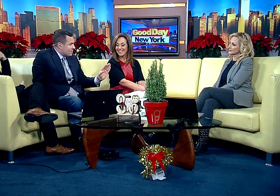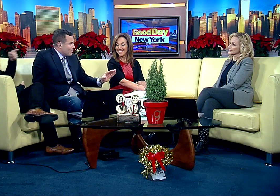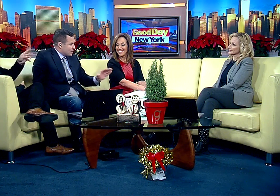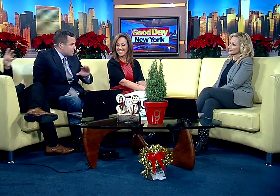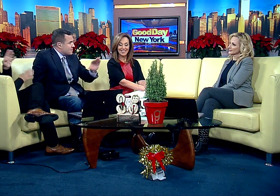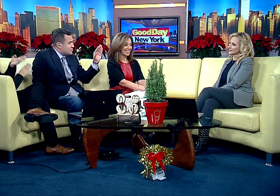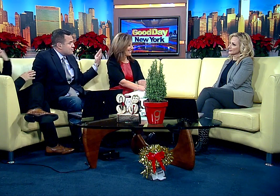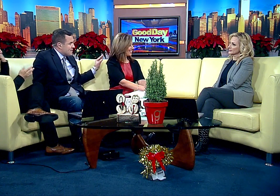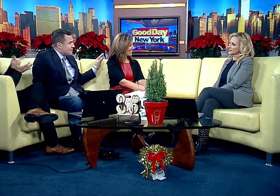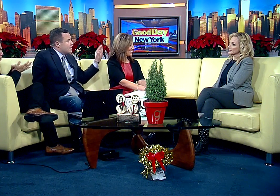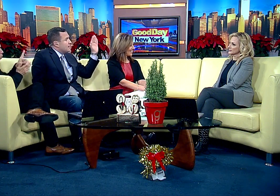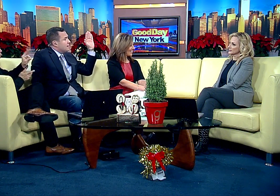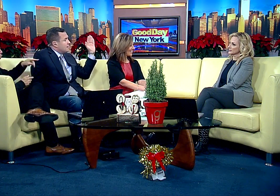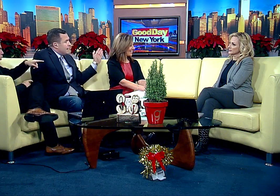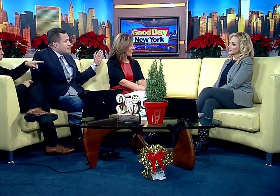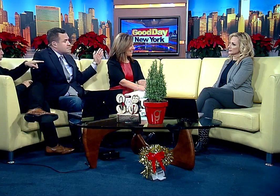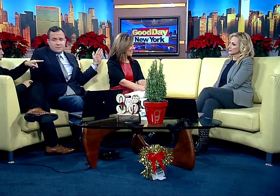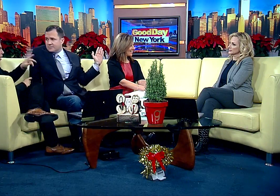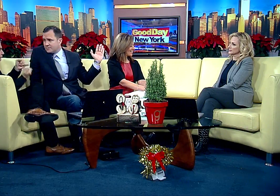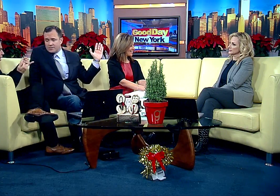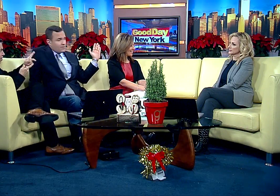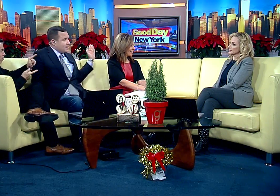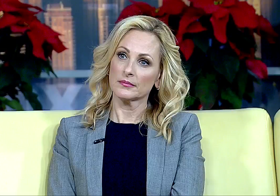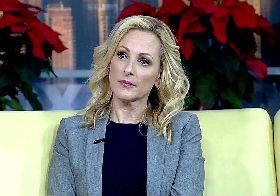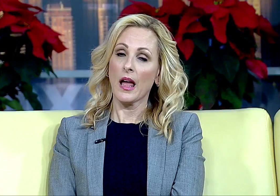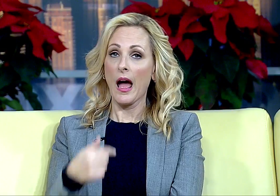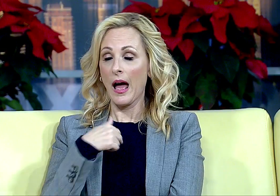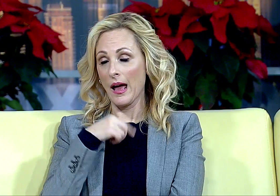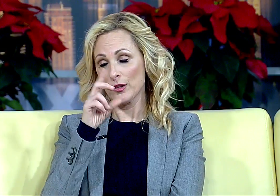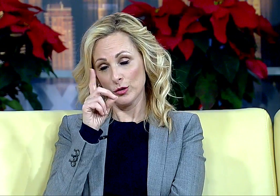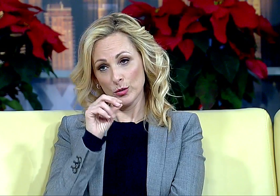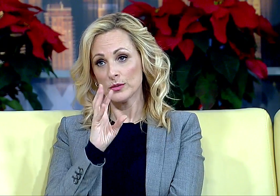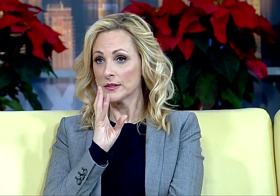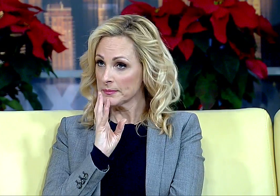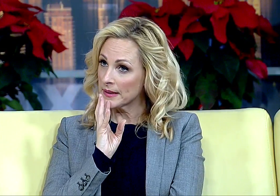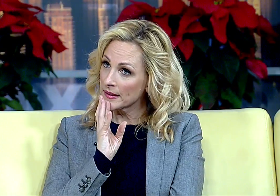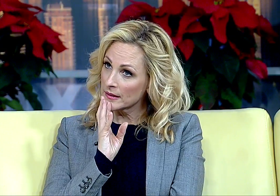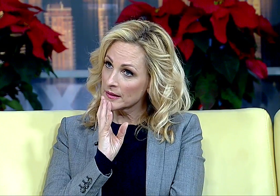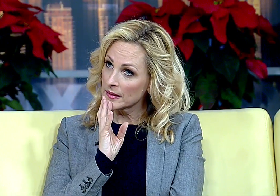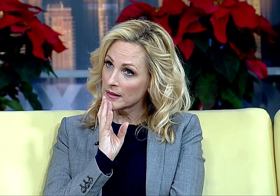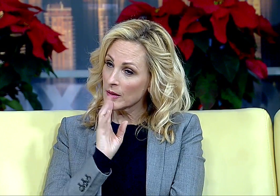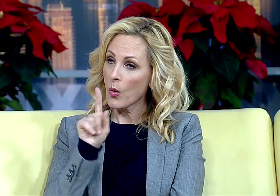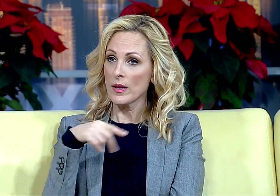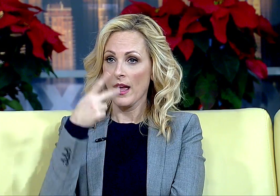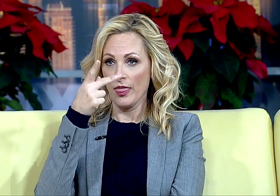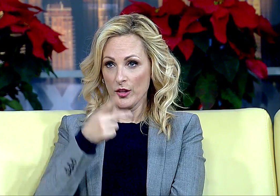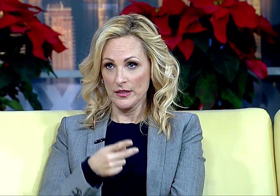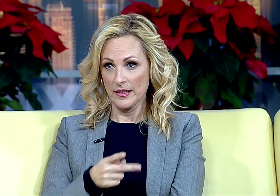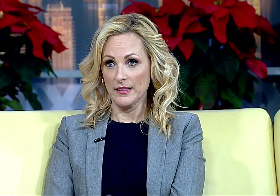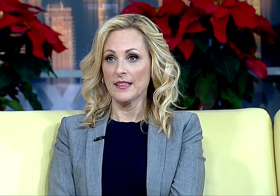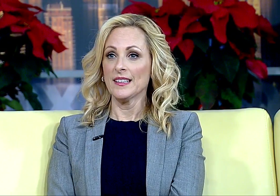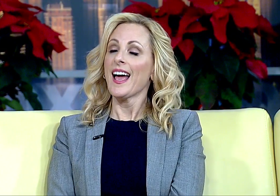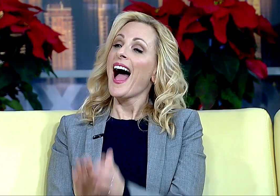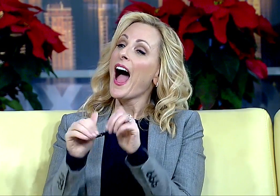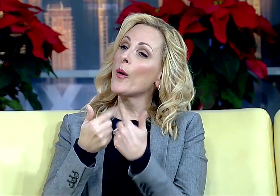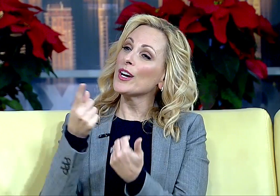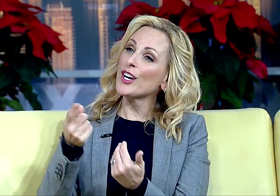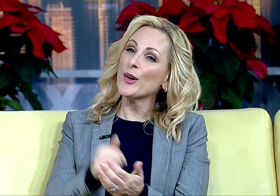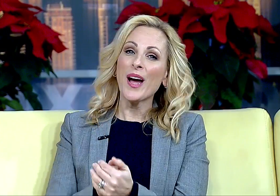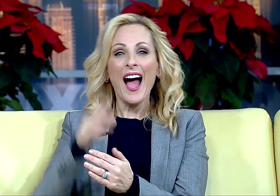before. Sometimes you speak lines, correct? I do speak only on Thursdays. Hi,